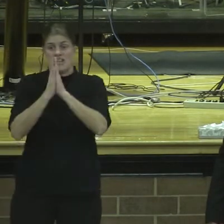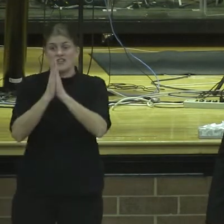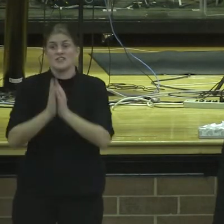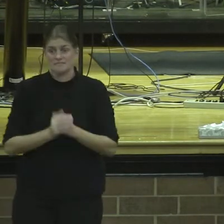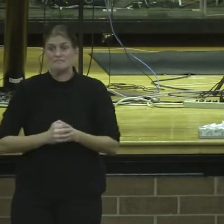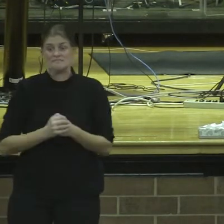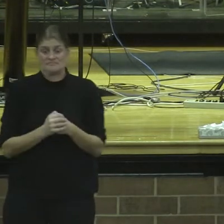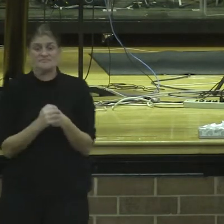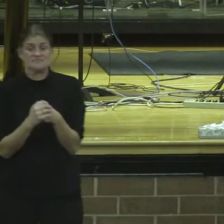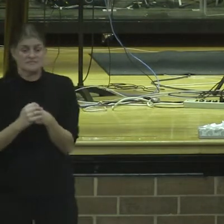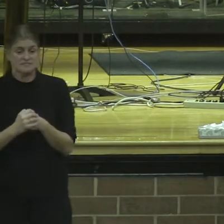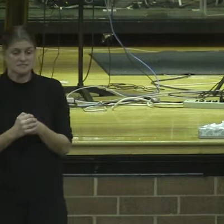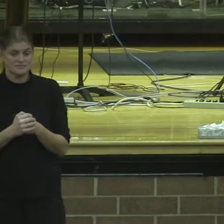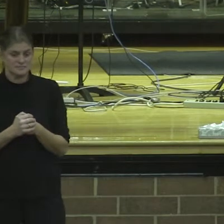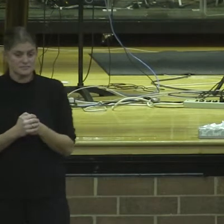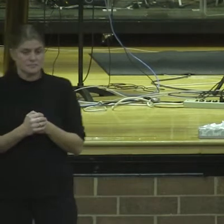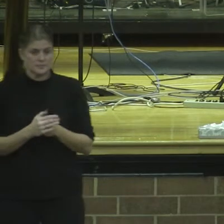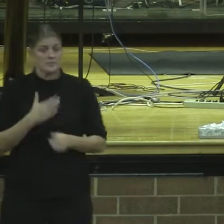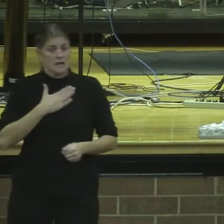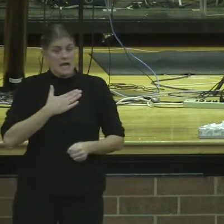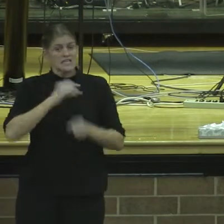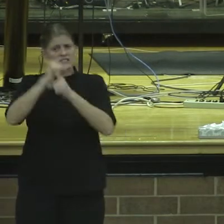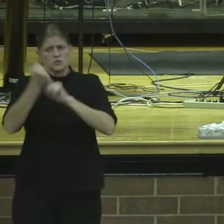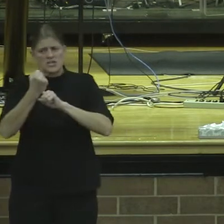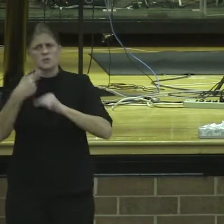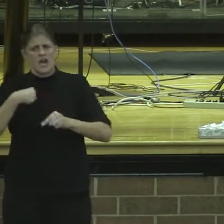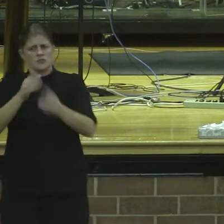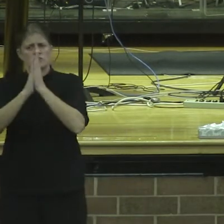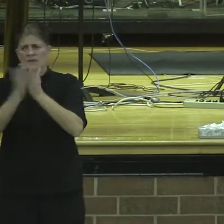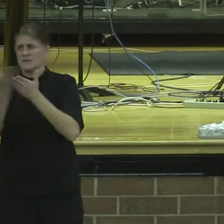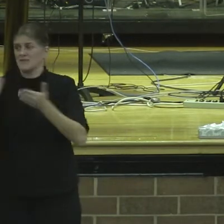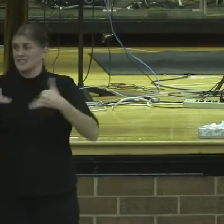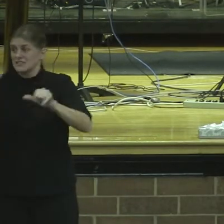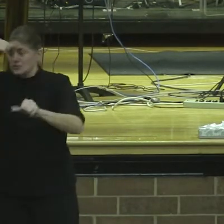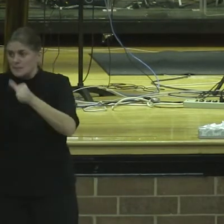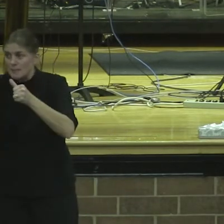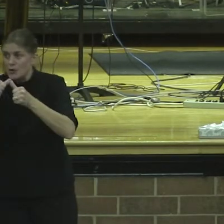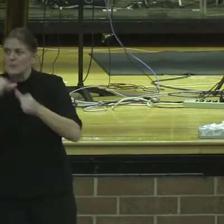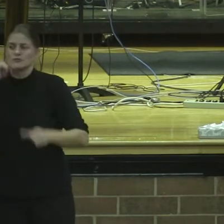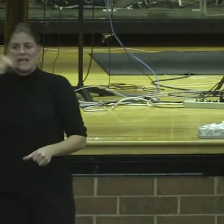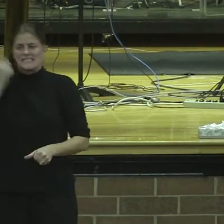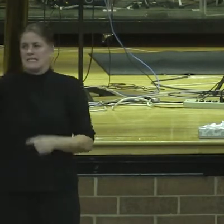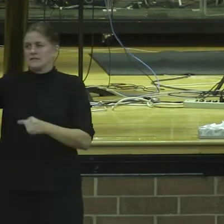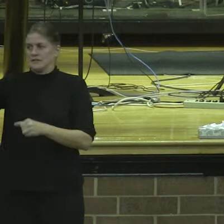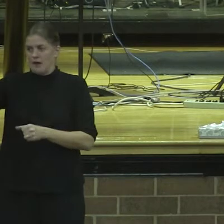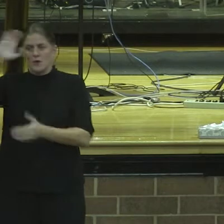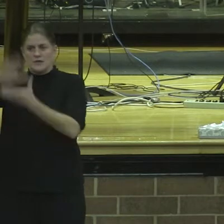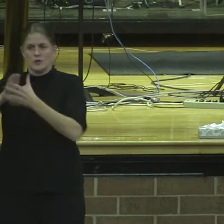Now, I had a situation where I had to pray for something, and I still remember it to this day. And Tracy doesn't know, but she's involved in this, and so is